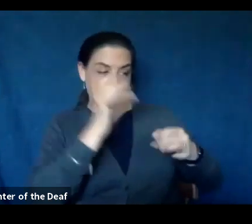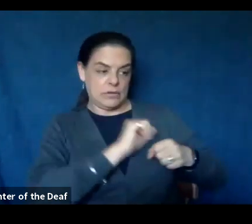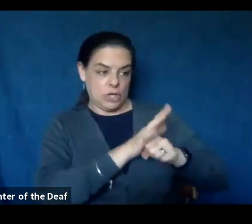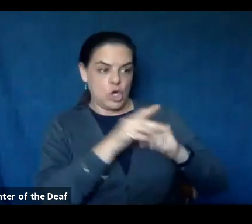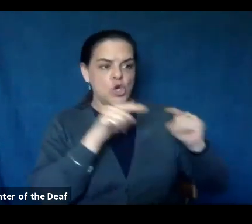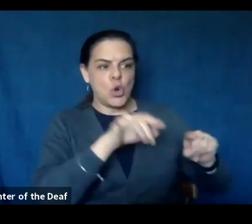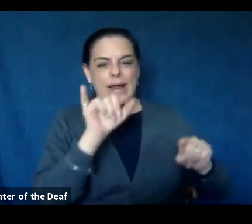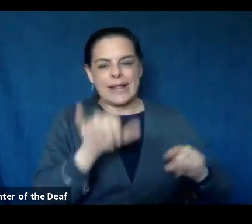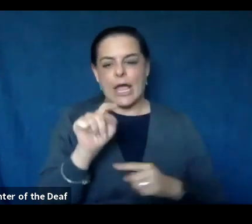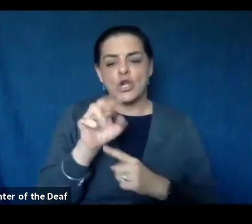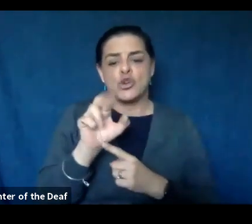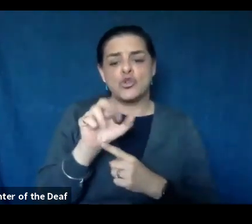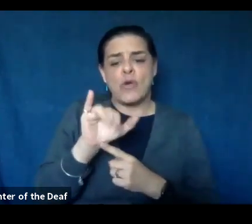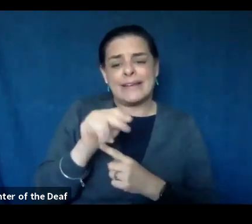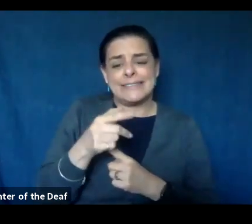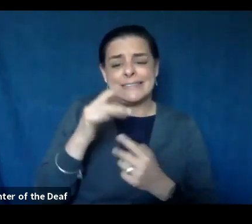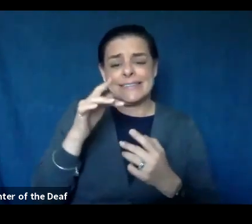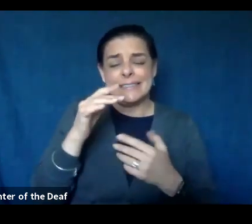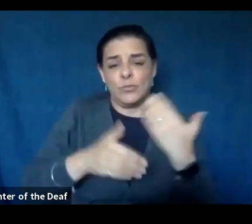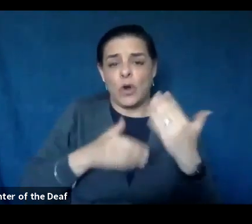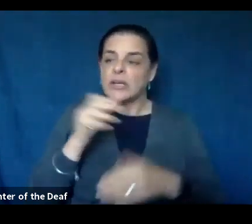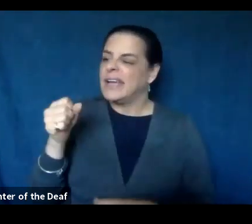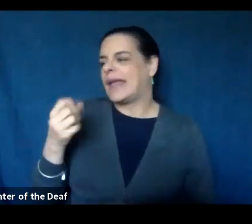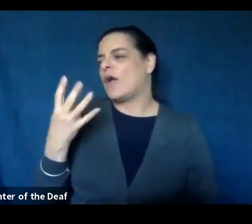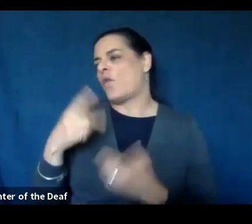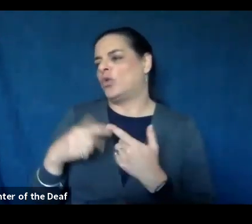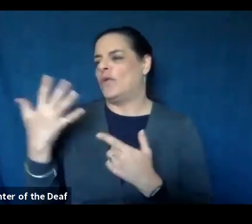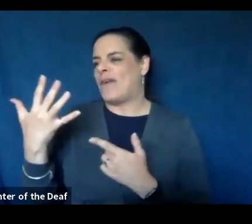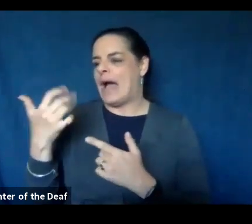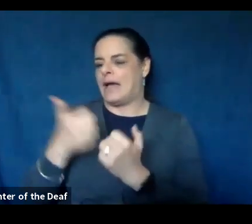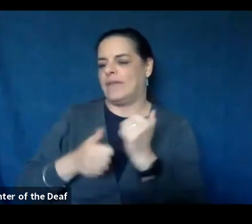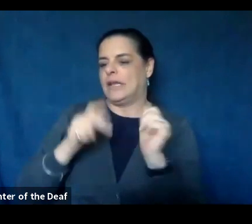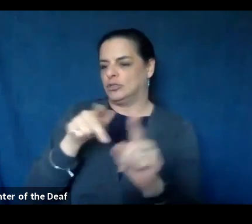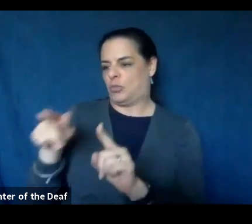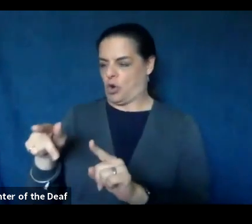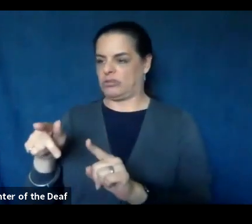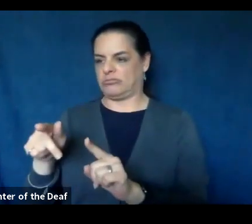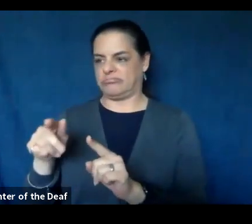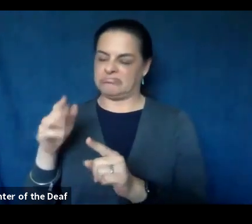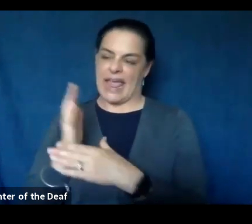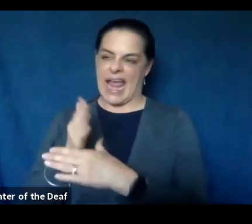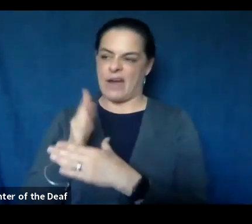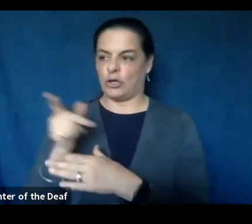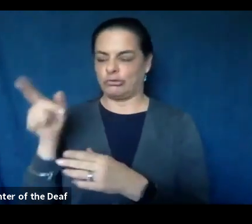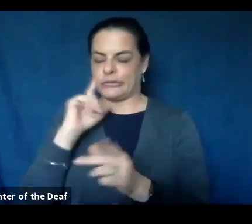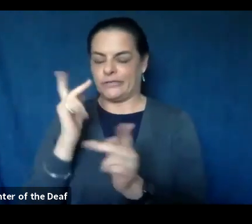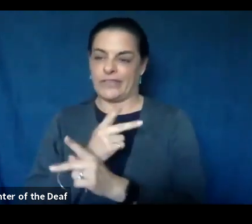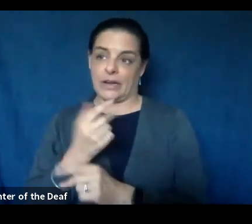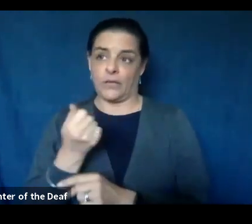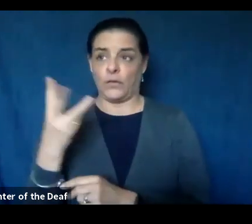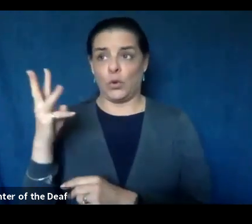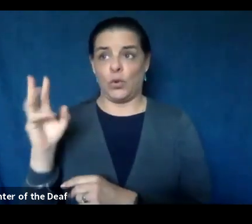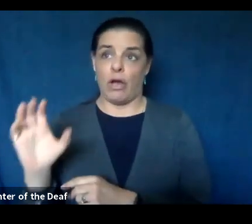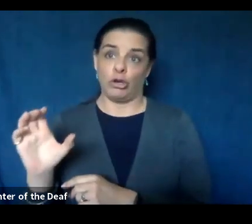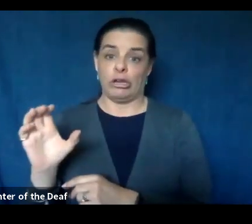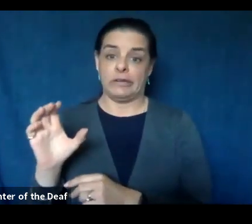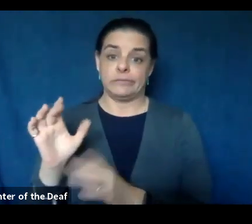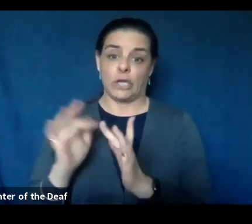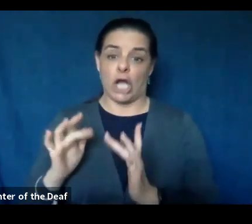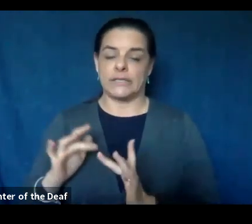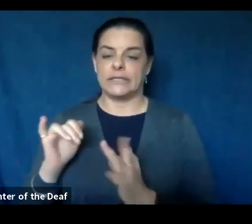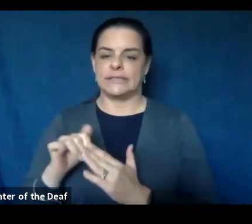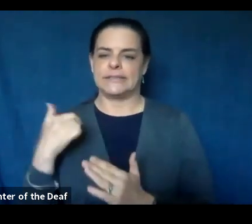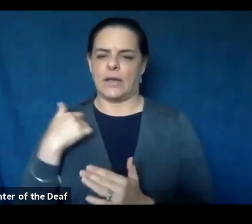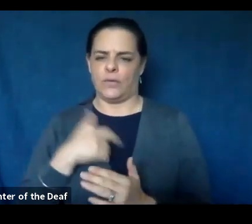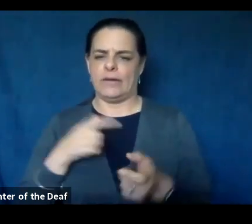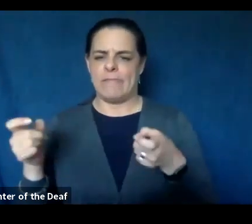process? Yeah, I mean, it's 4 to 5 per case on average. So, you can do the math there, several hundred contacts that we've been in